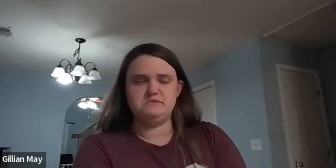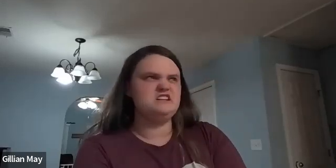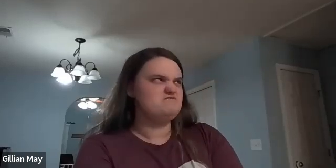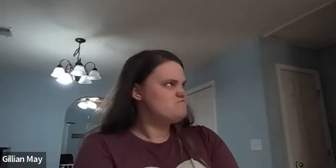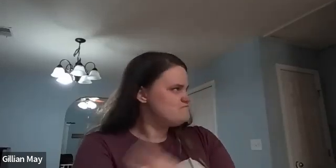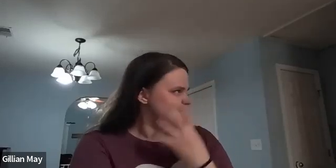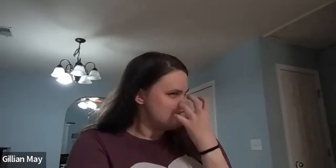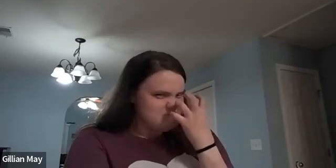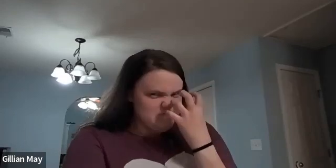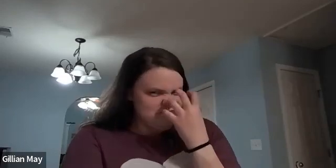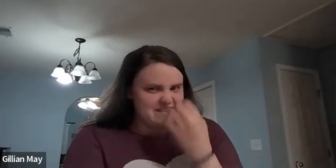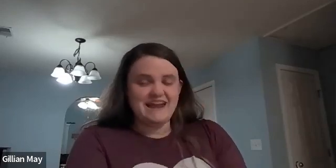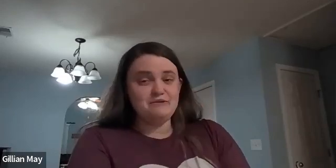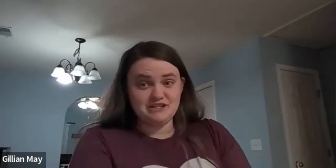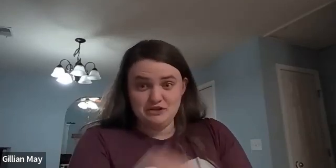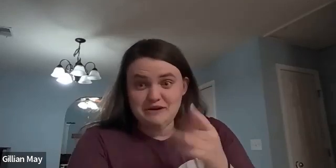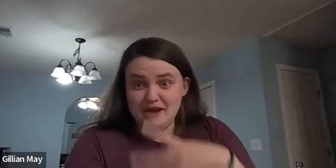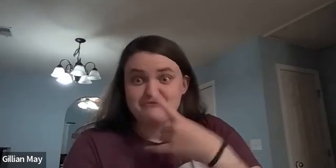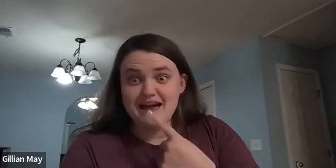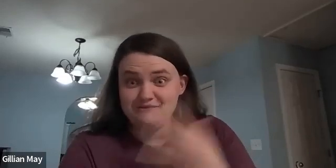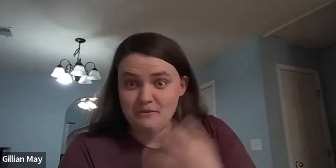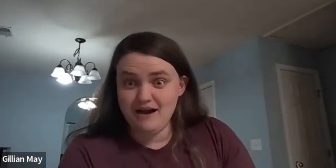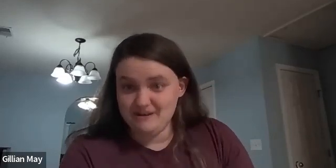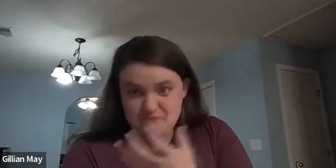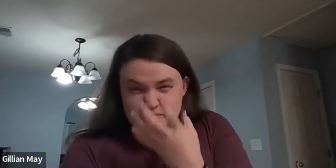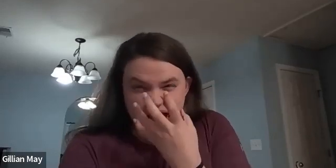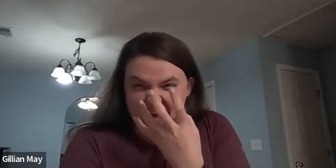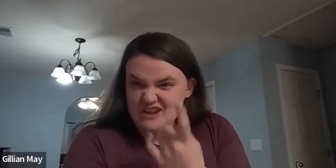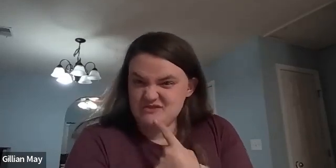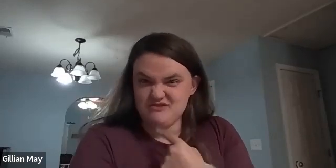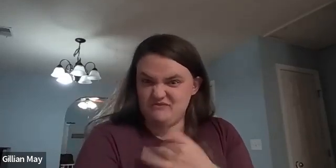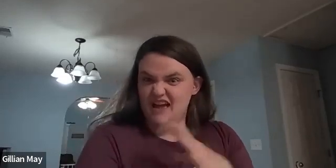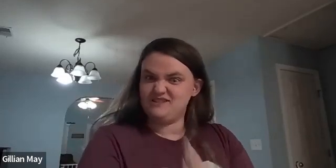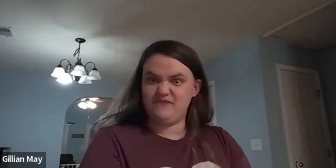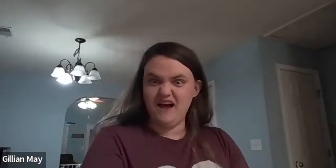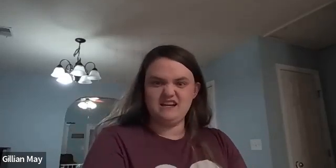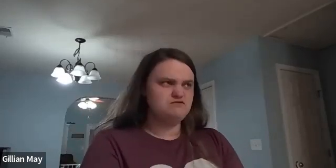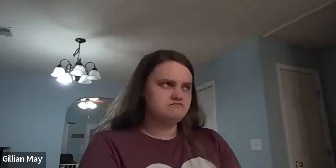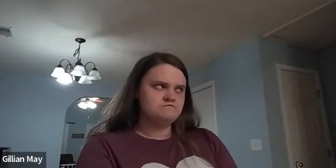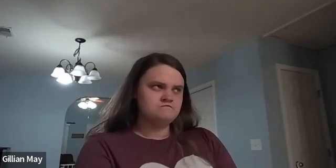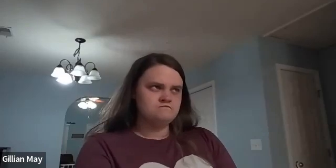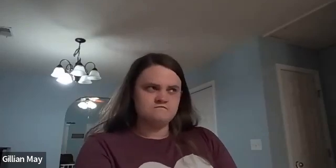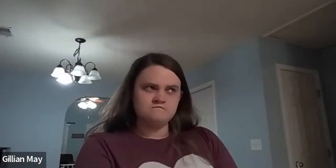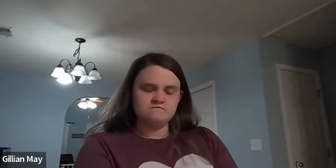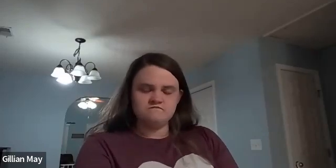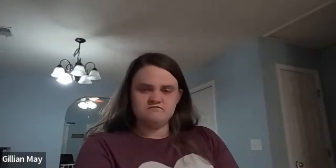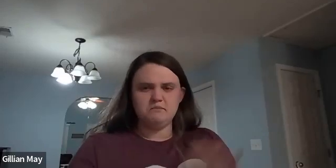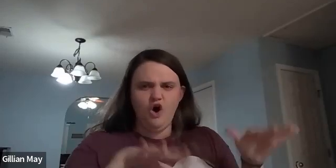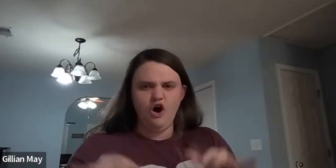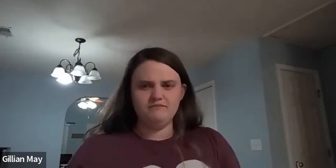pick. And I was like, you can pick red if you want. If you're mad, you can go red. That's fine. I'm calm.